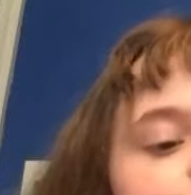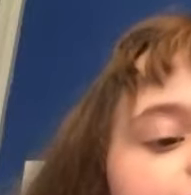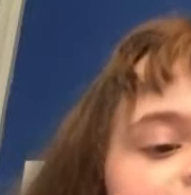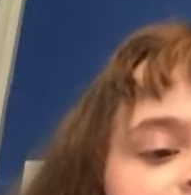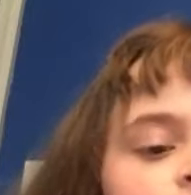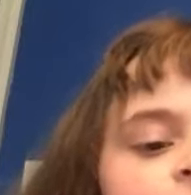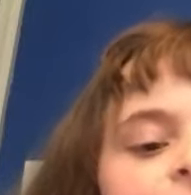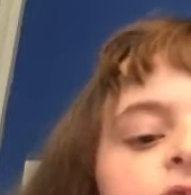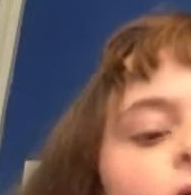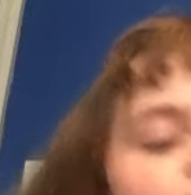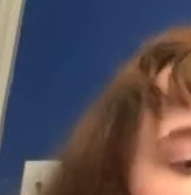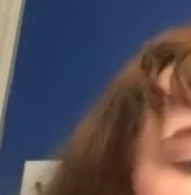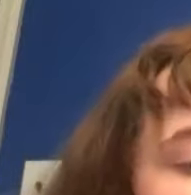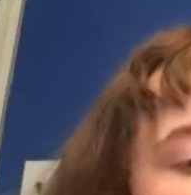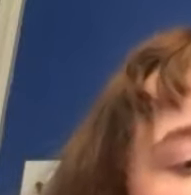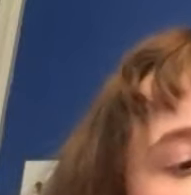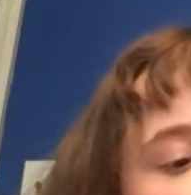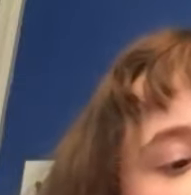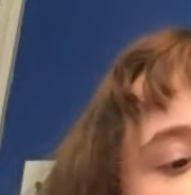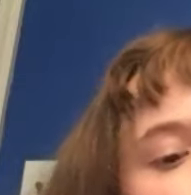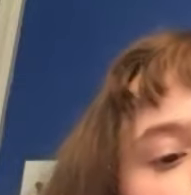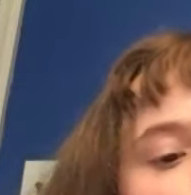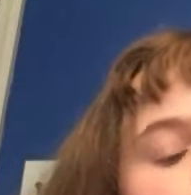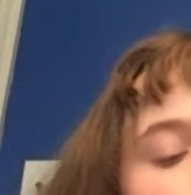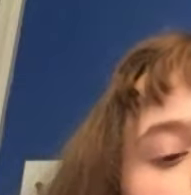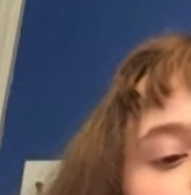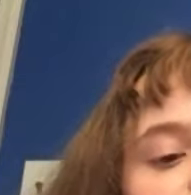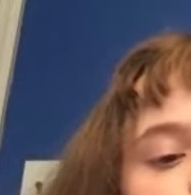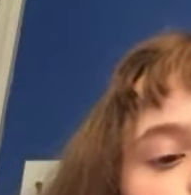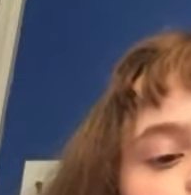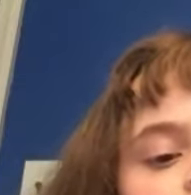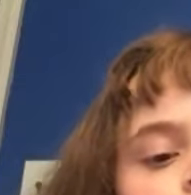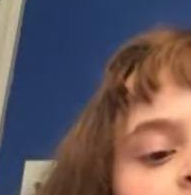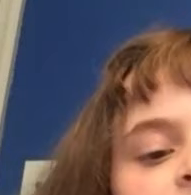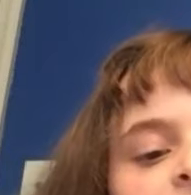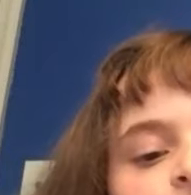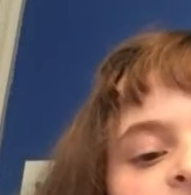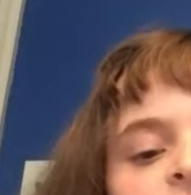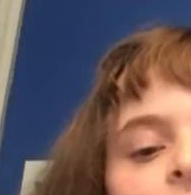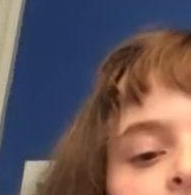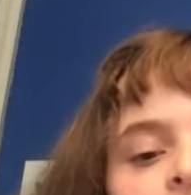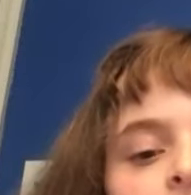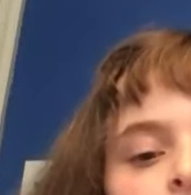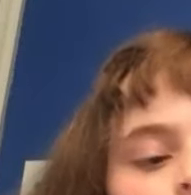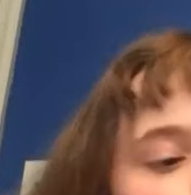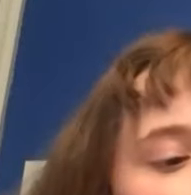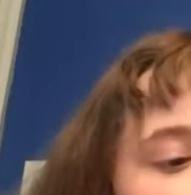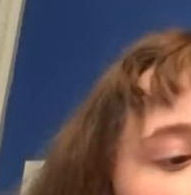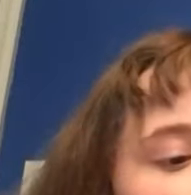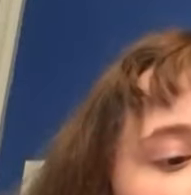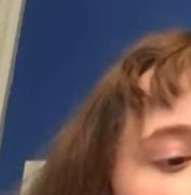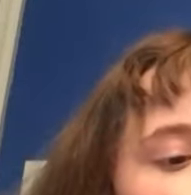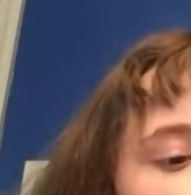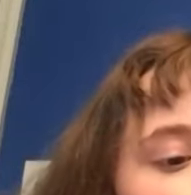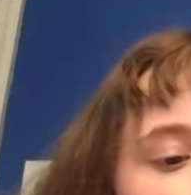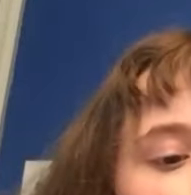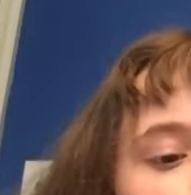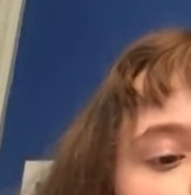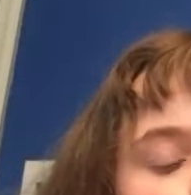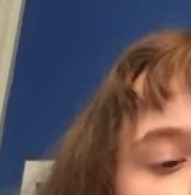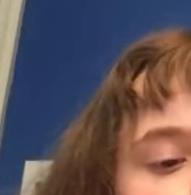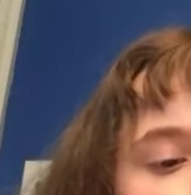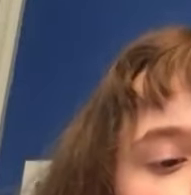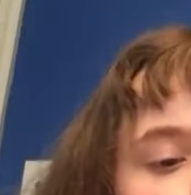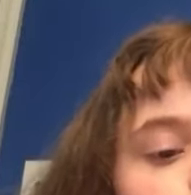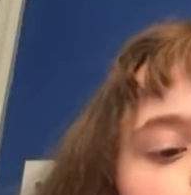otters, seals, and dolphins. I want you to know that our family has been talking about current events around